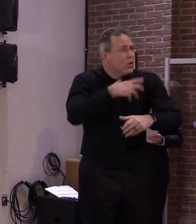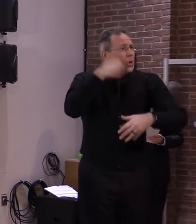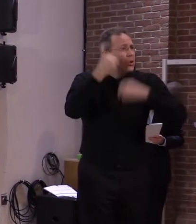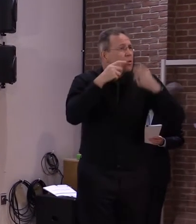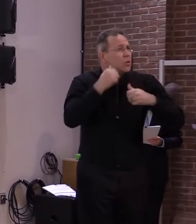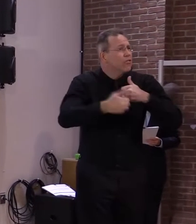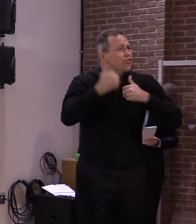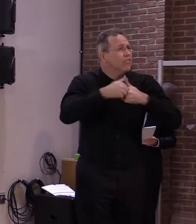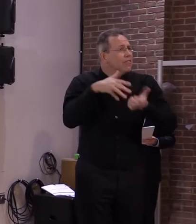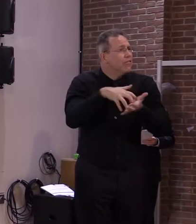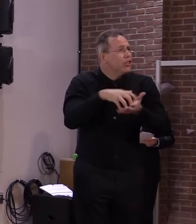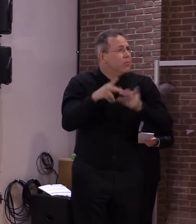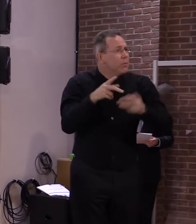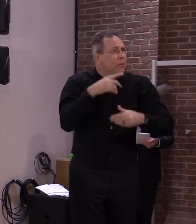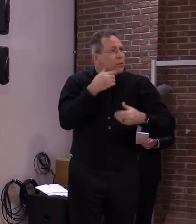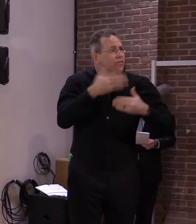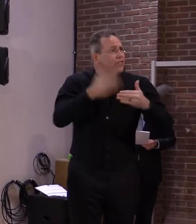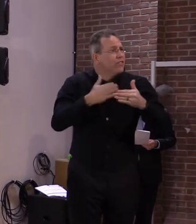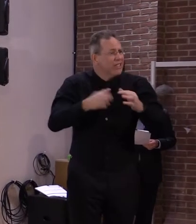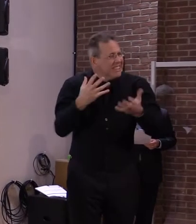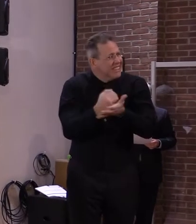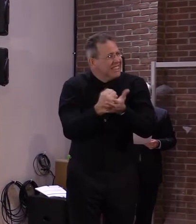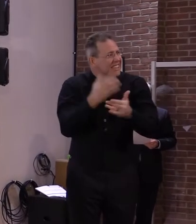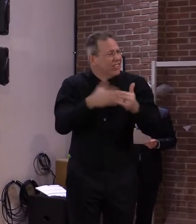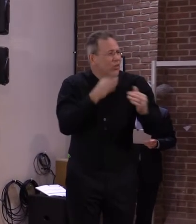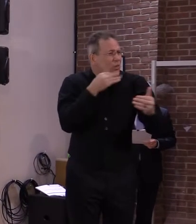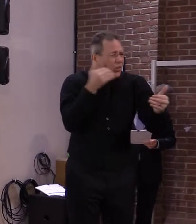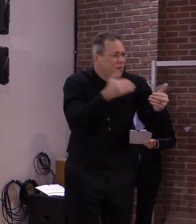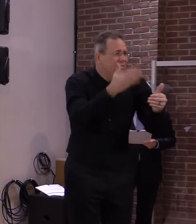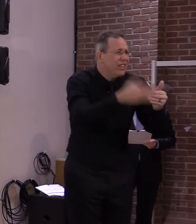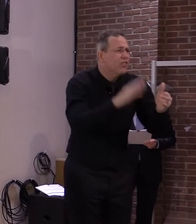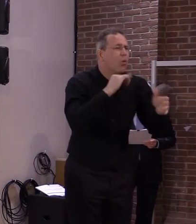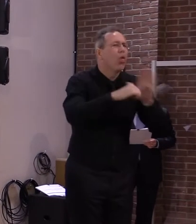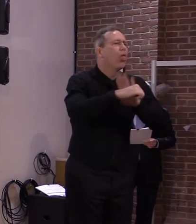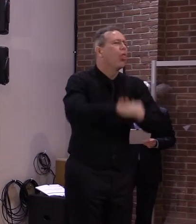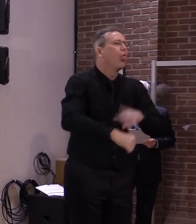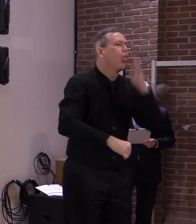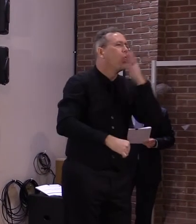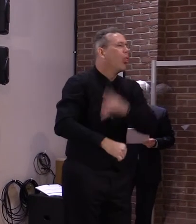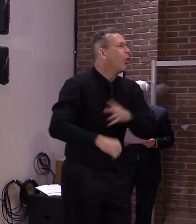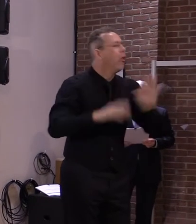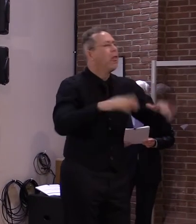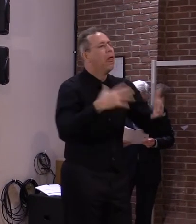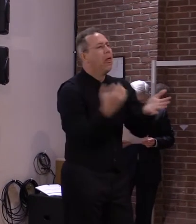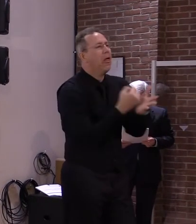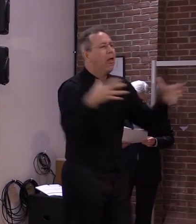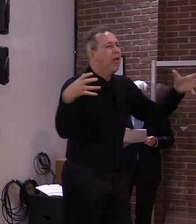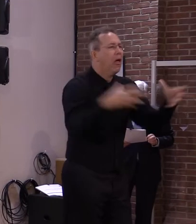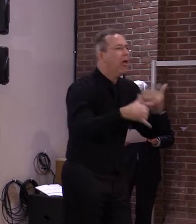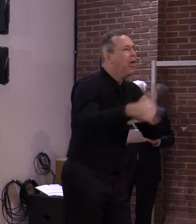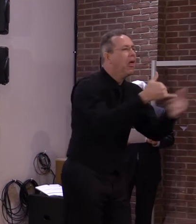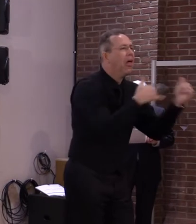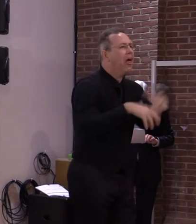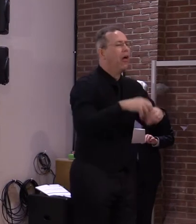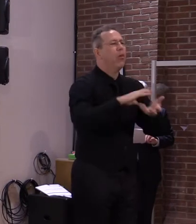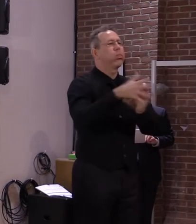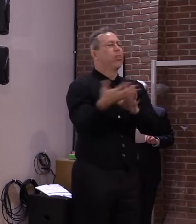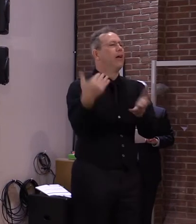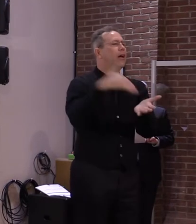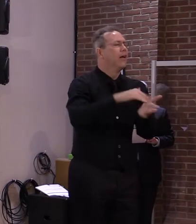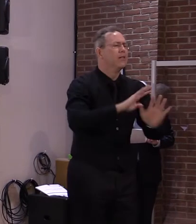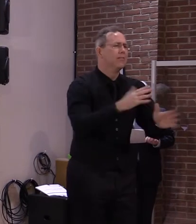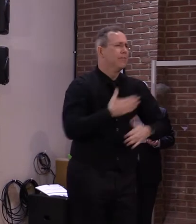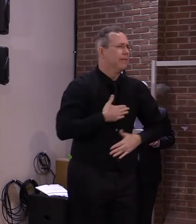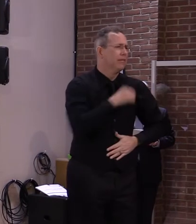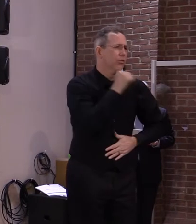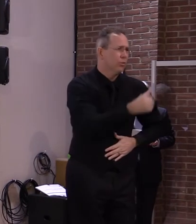are able to get the vaccine now is not the time to let our guard die down especially when the light at the tunnel is in